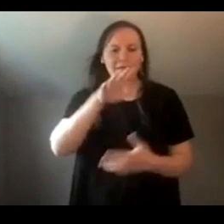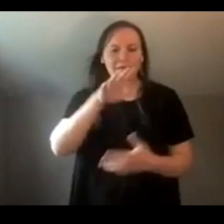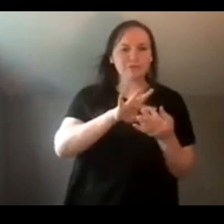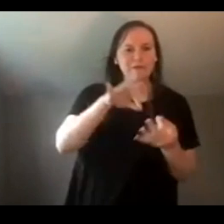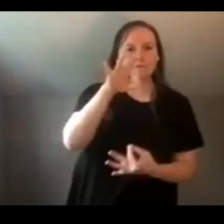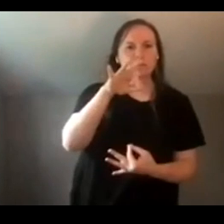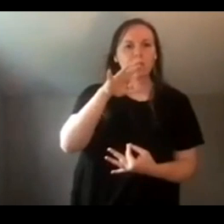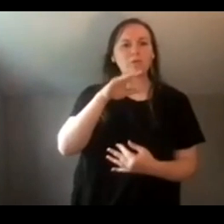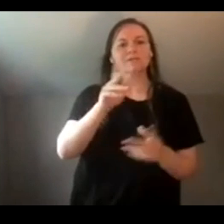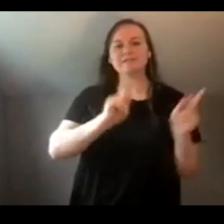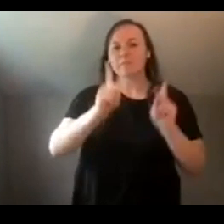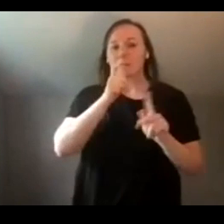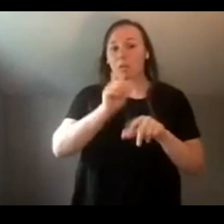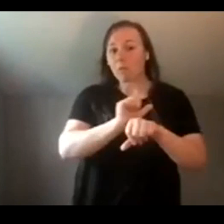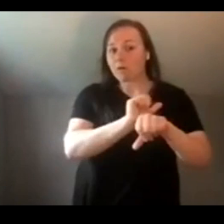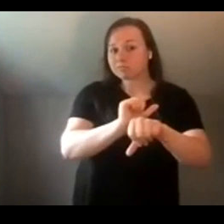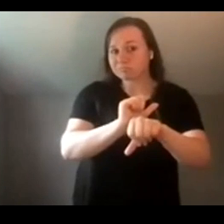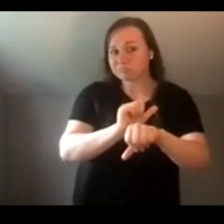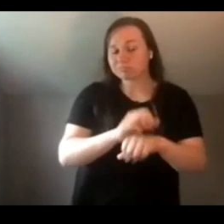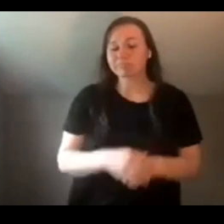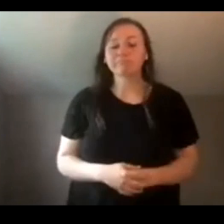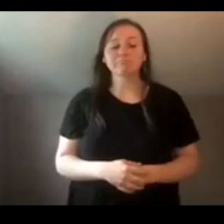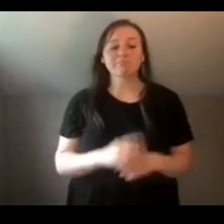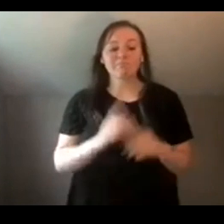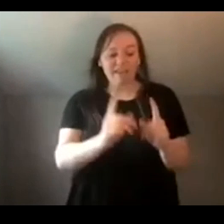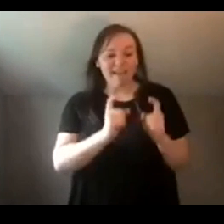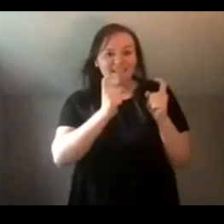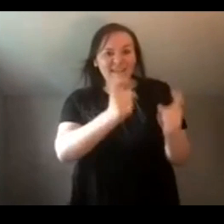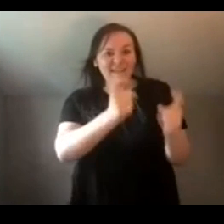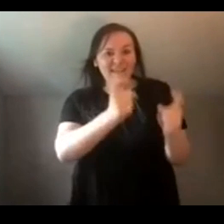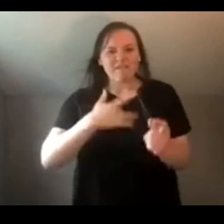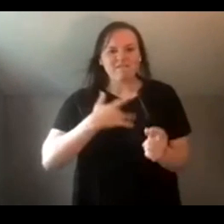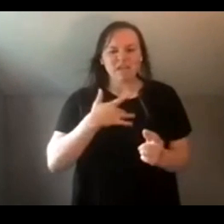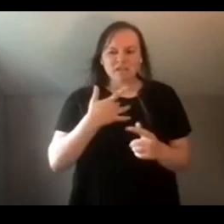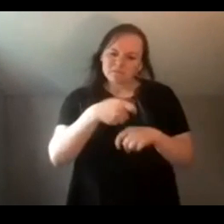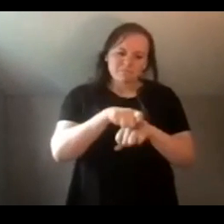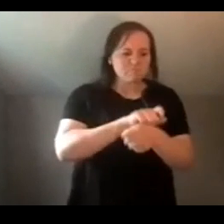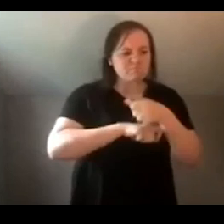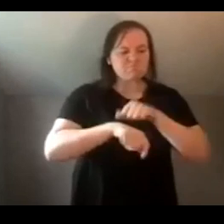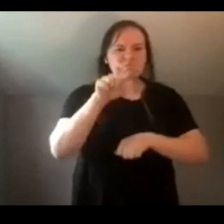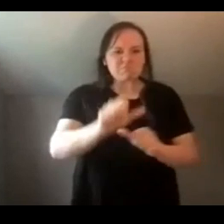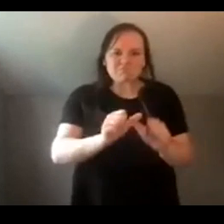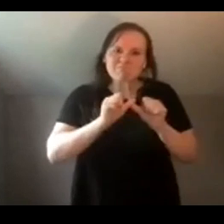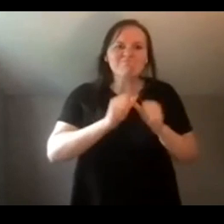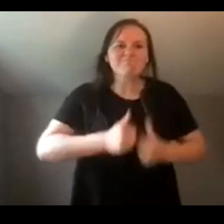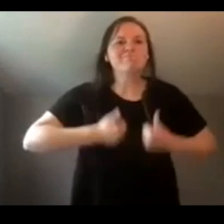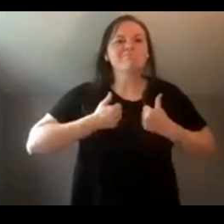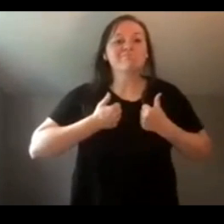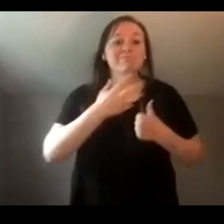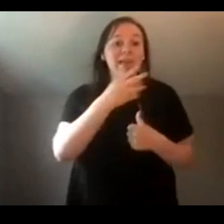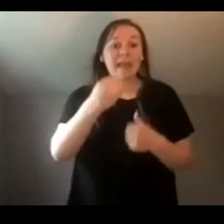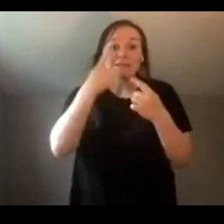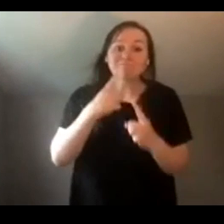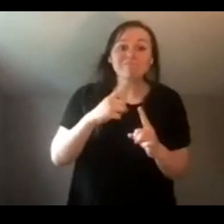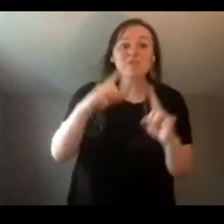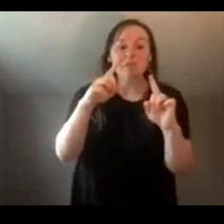enslaved. It gave them that determination to survive and even thrive under the most horrific